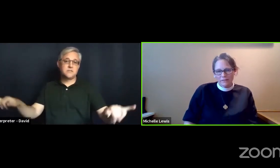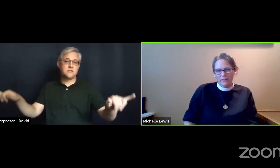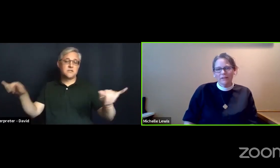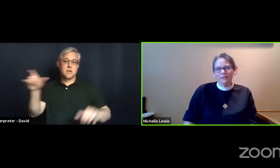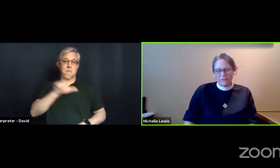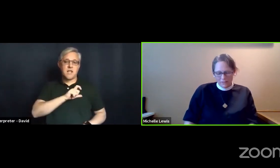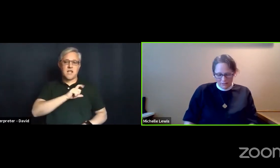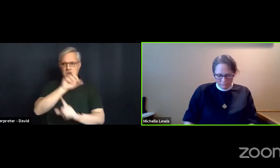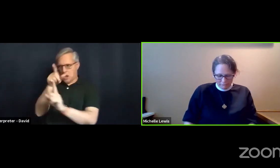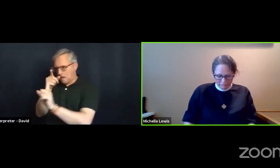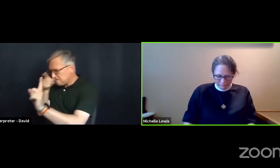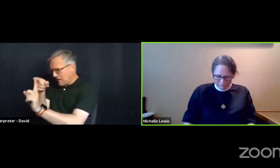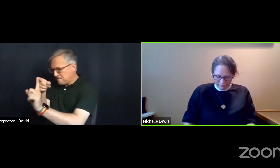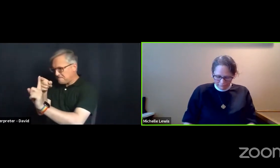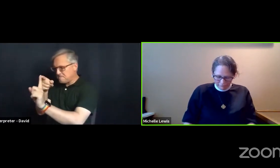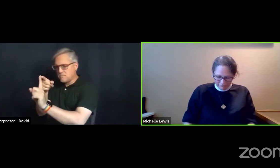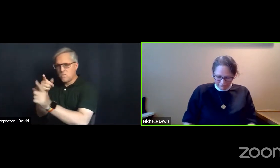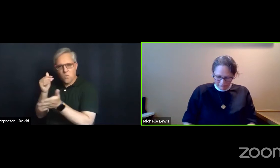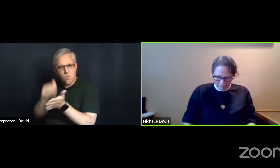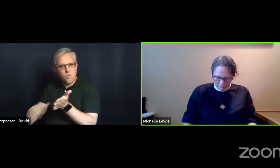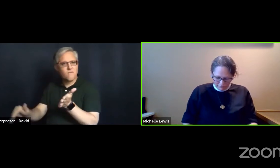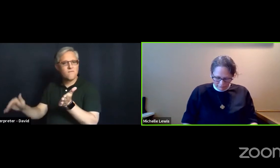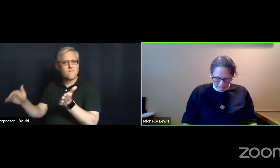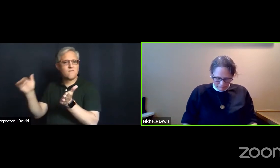again and again.